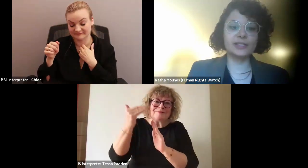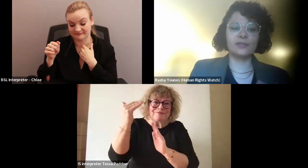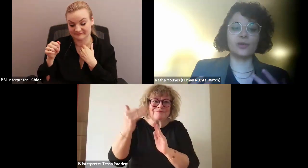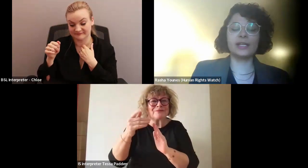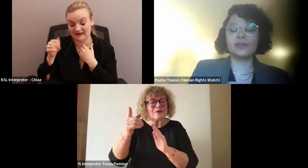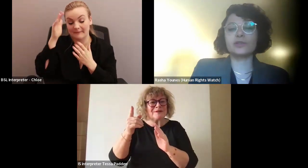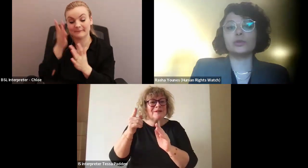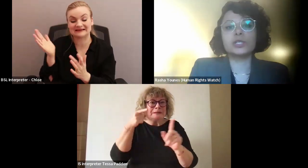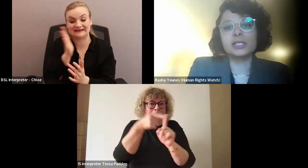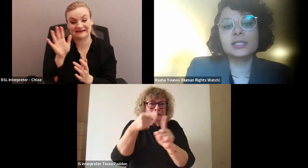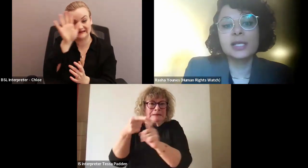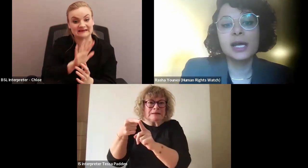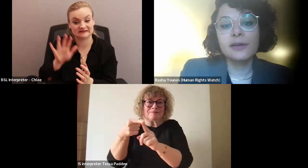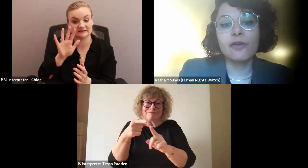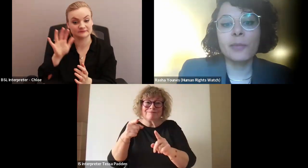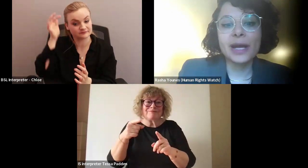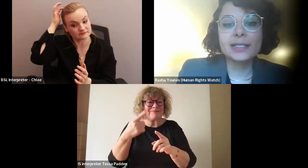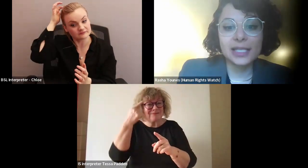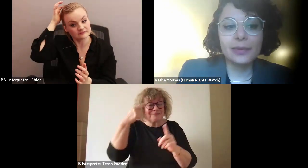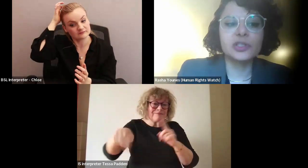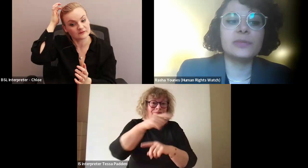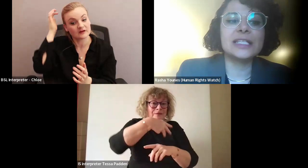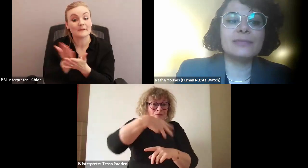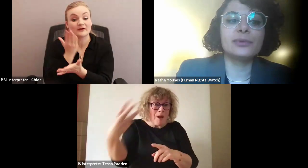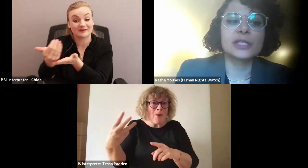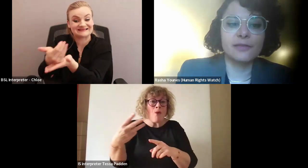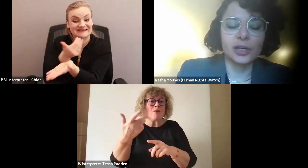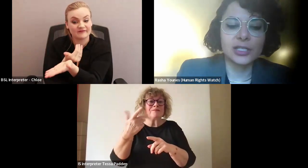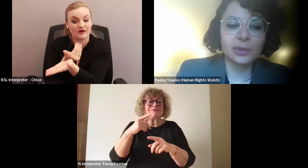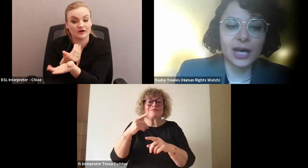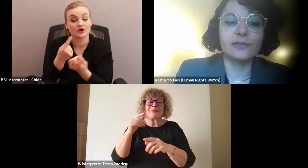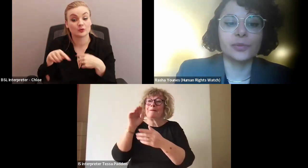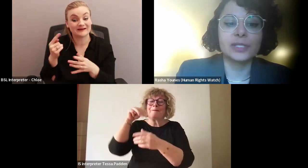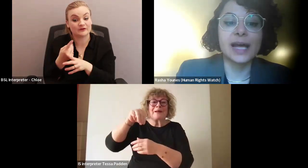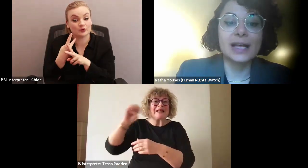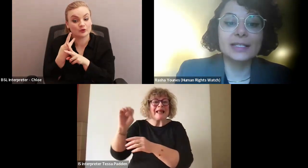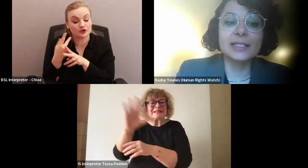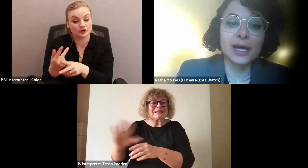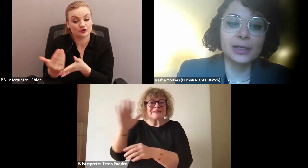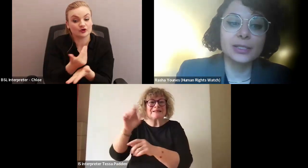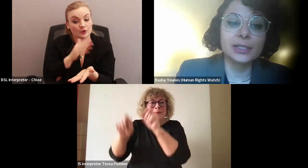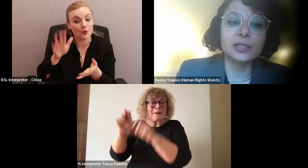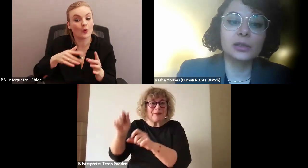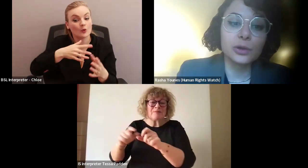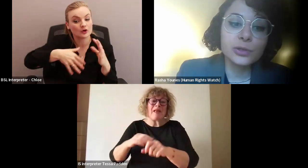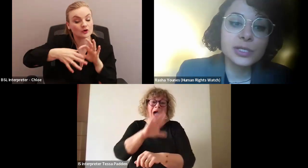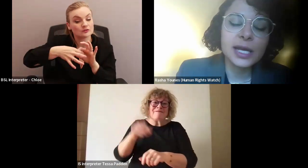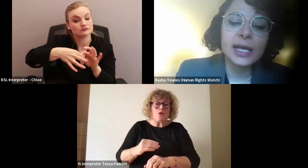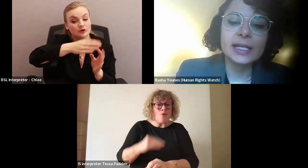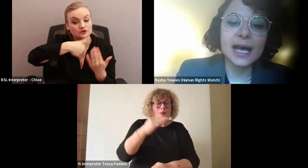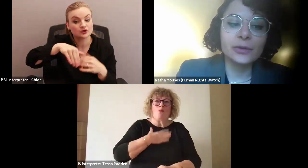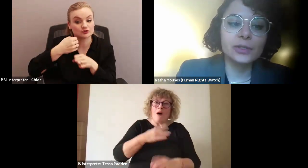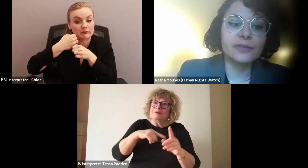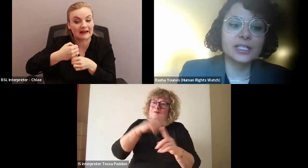campaign provides a variety of solutions for Meta to keep LGBT people safe on its platforms and asks Meta to